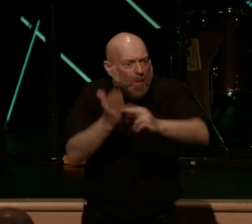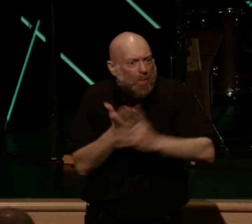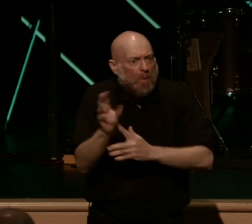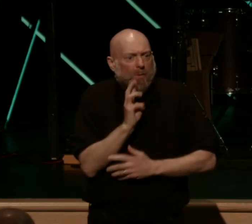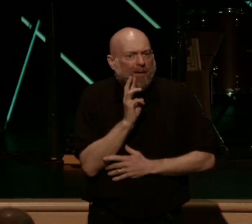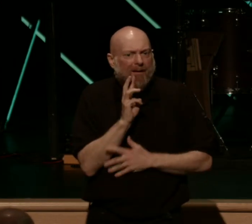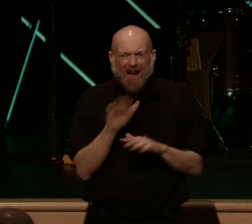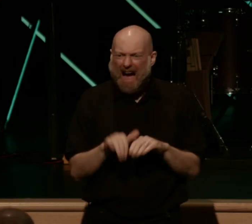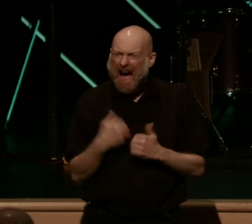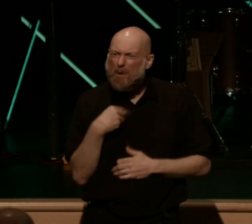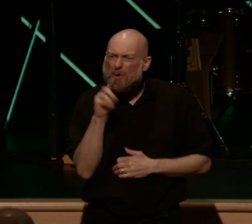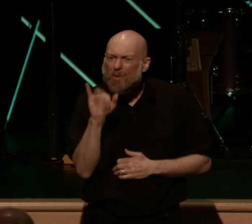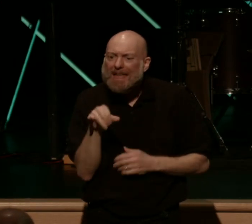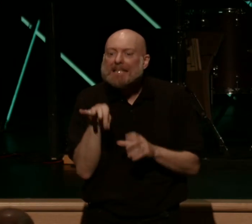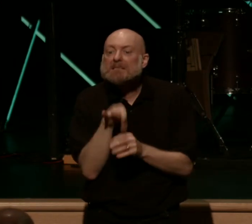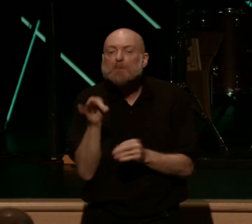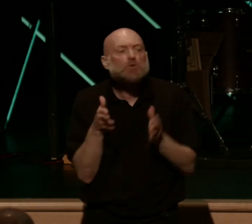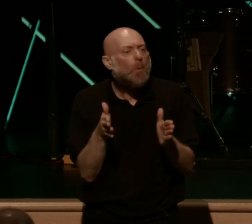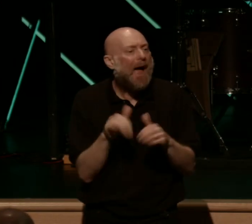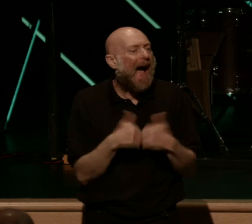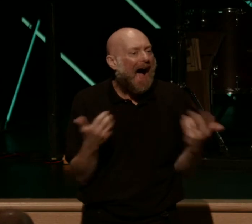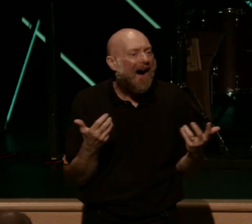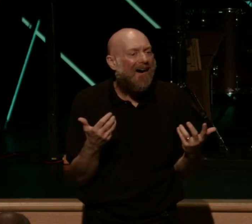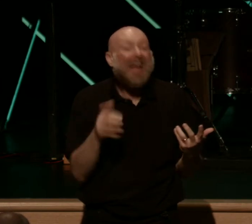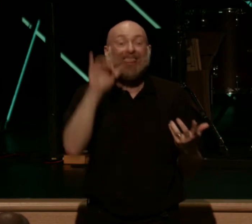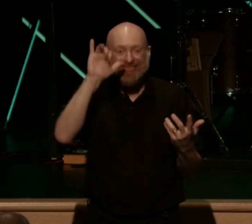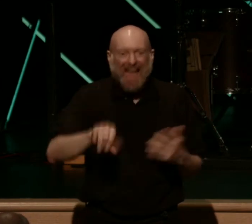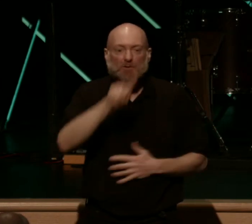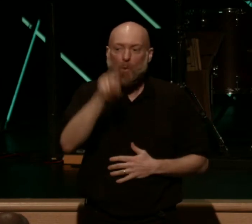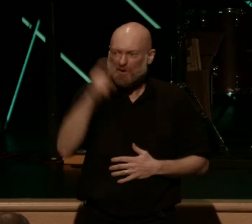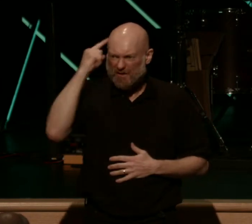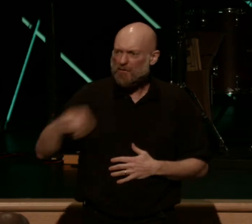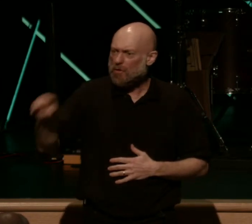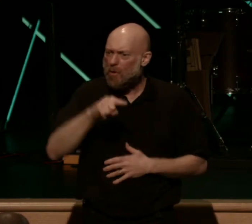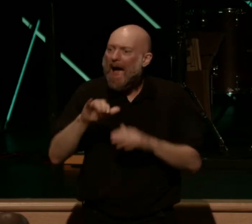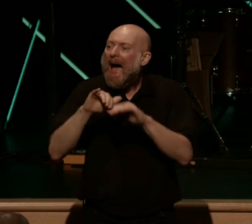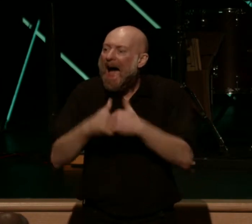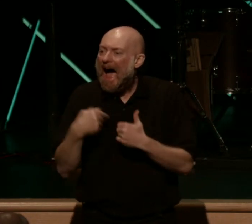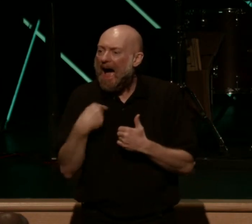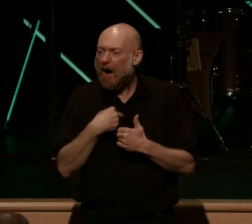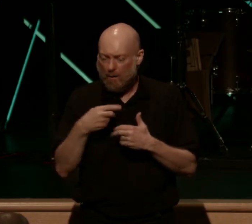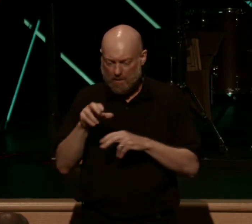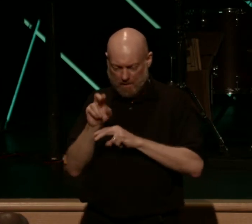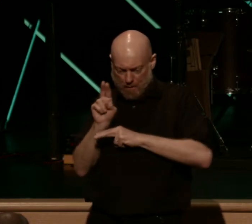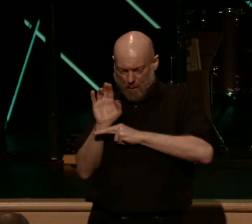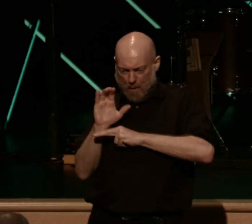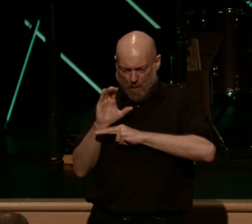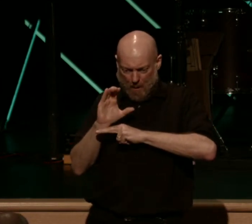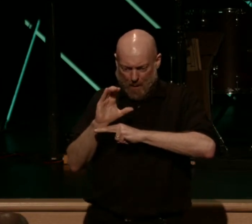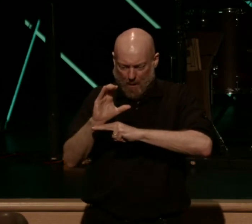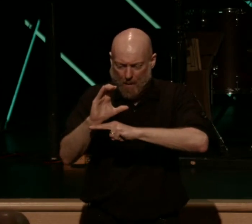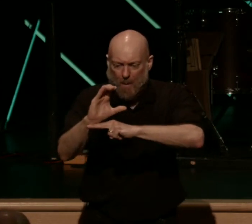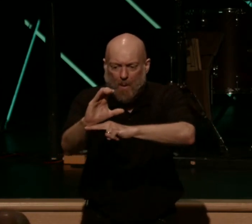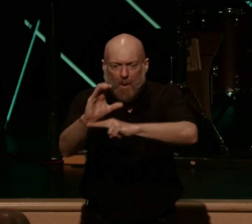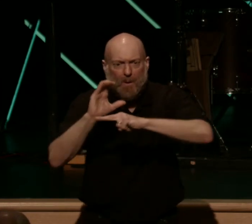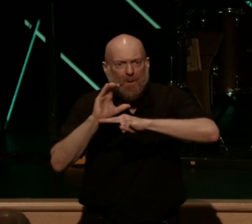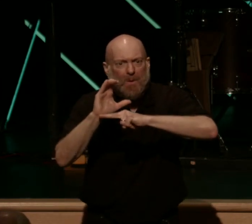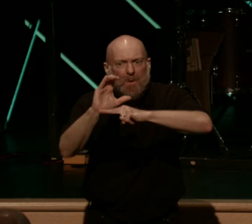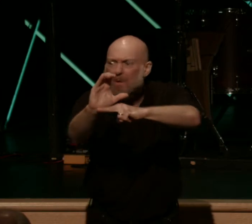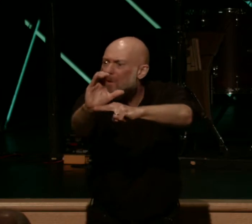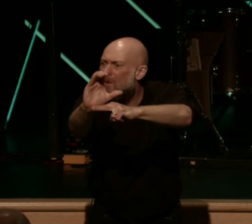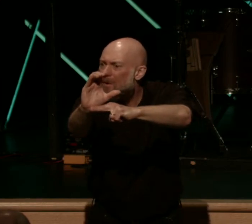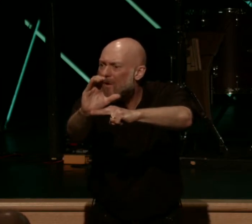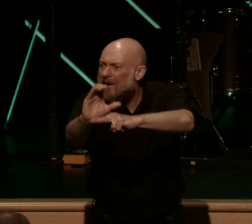How do we do that spiritually? That's the question. How do we do that spiritually? How do we raise